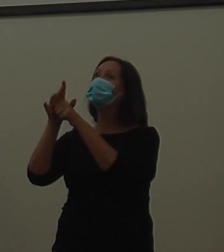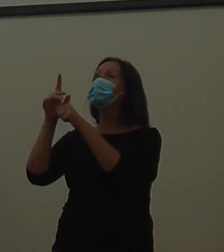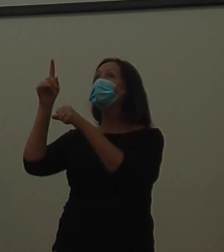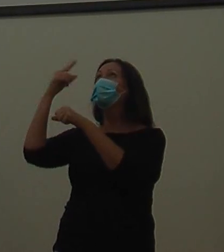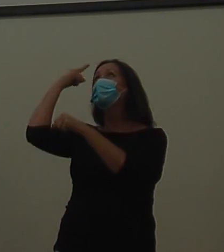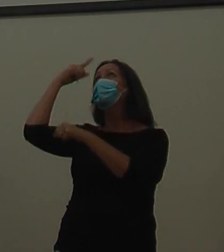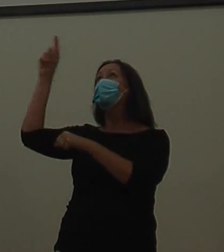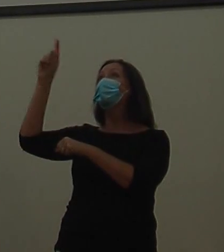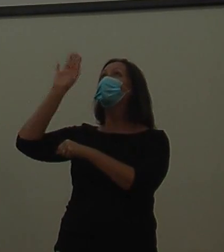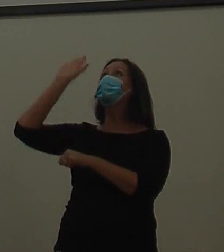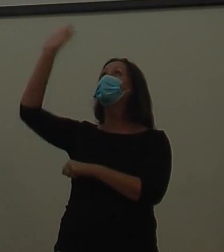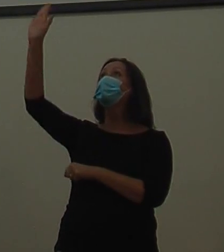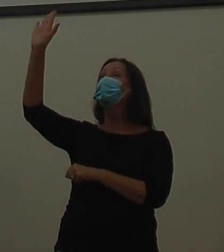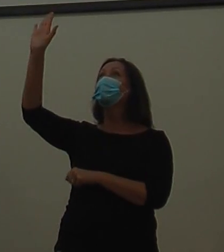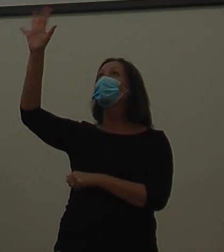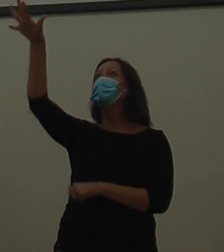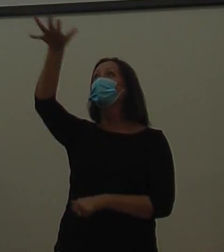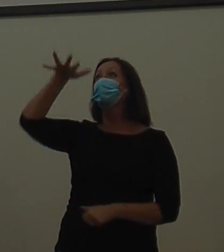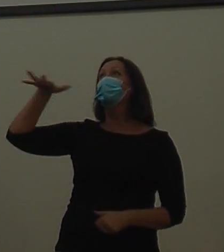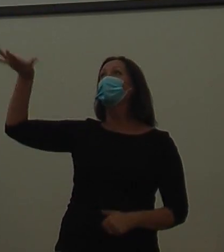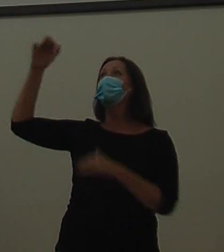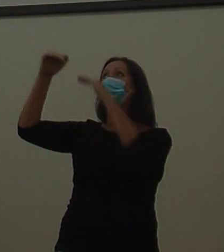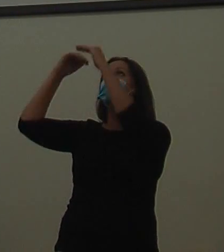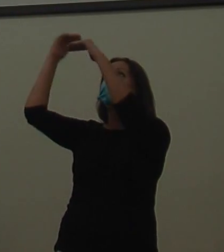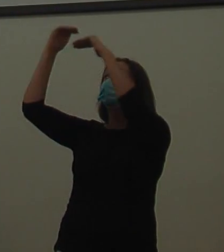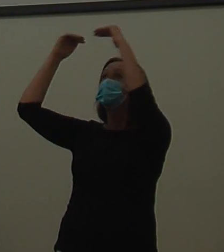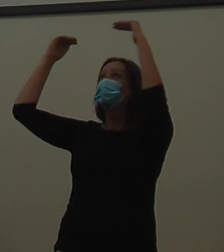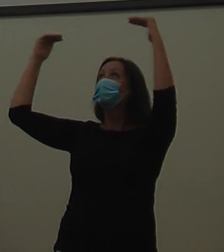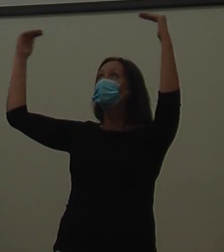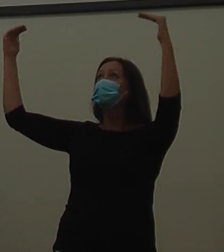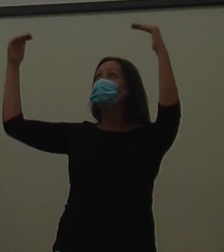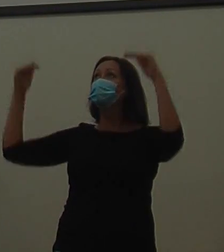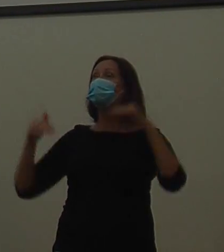seal it for thy courts